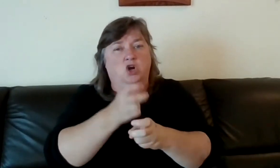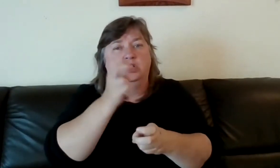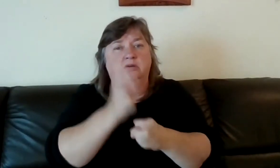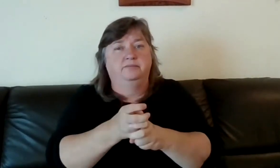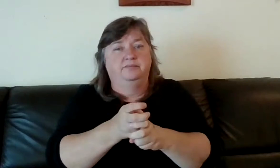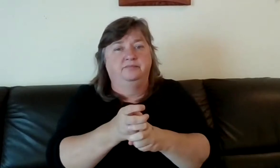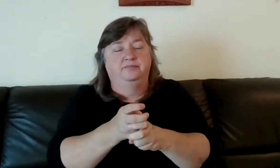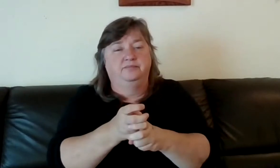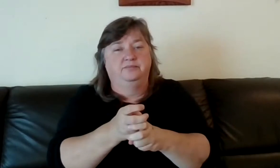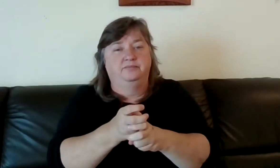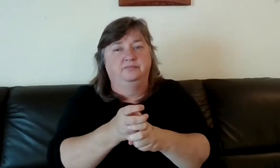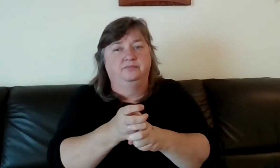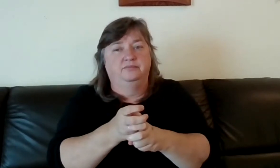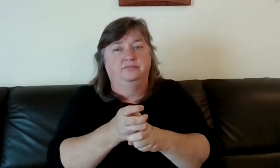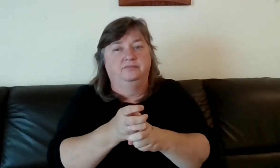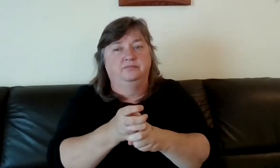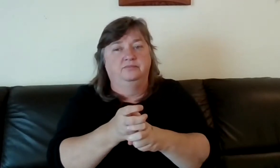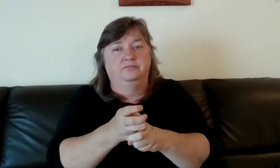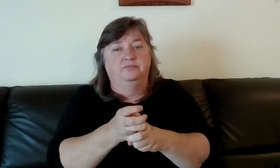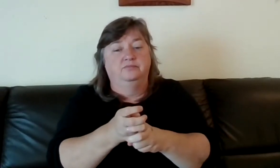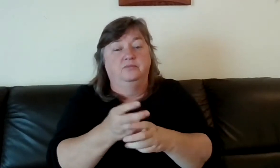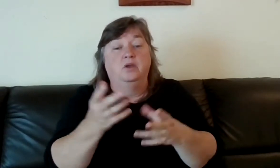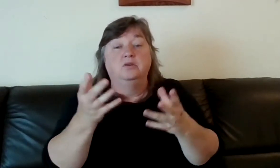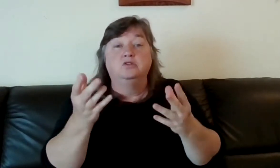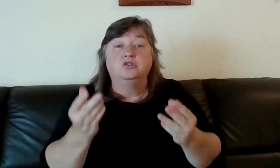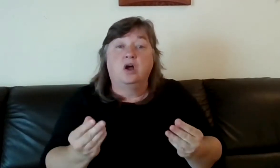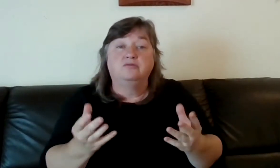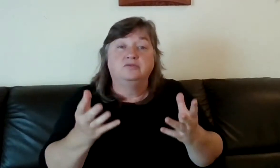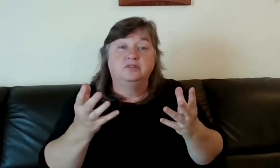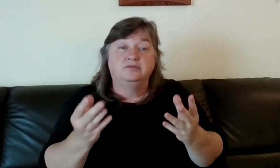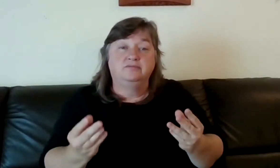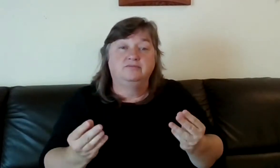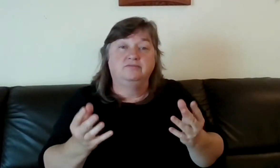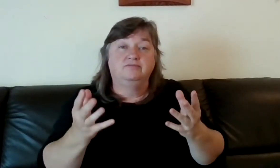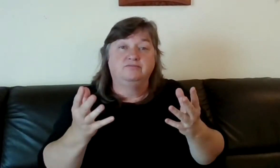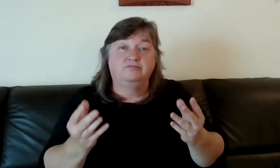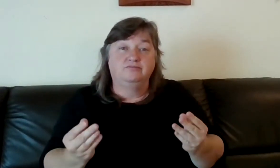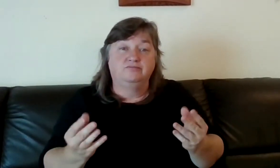Hard. Soft.